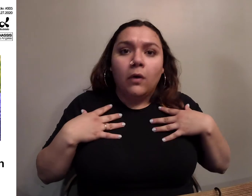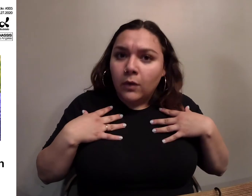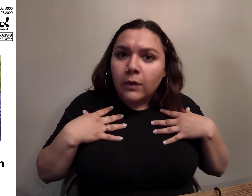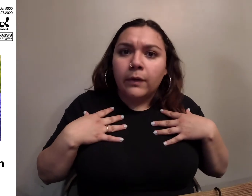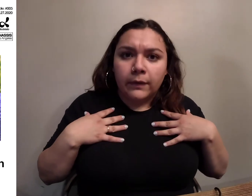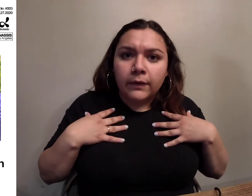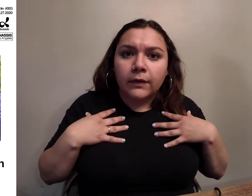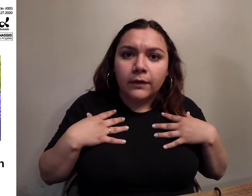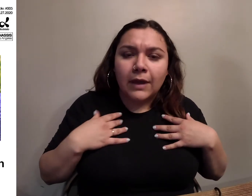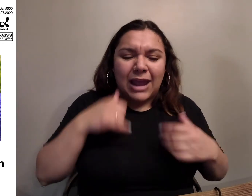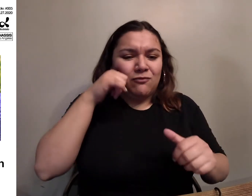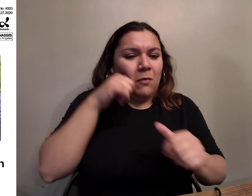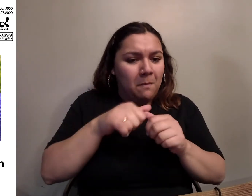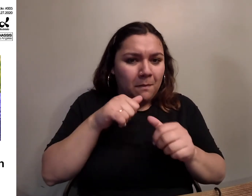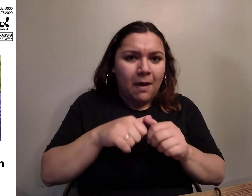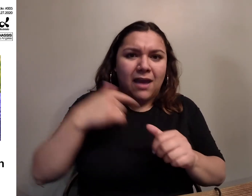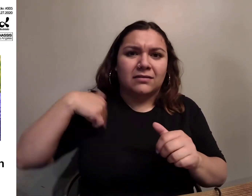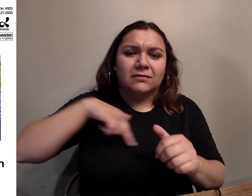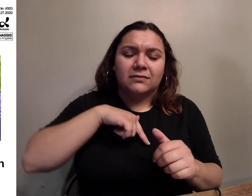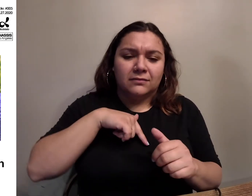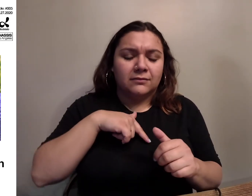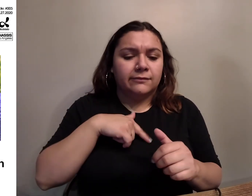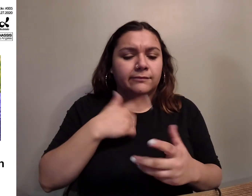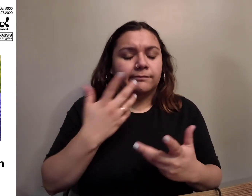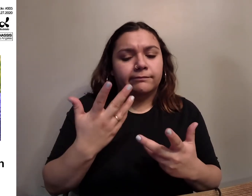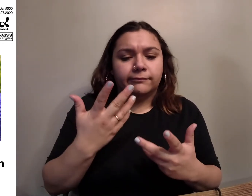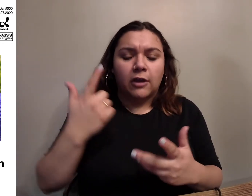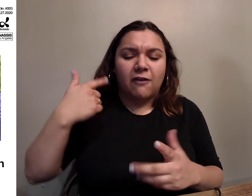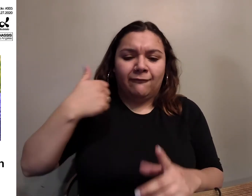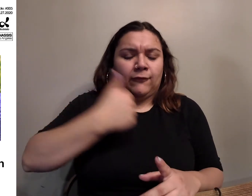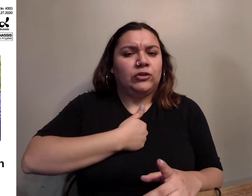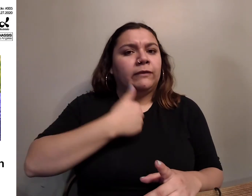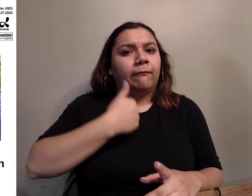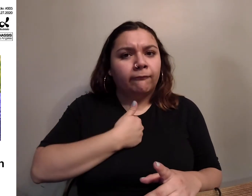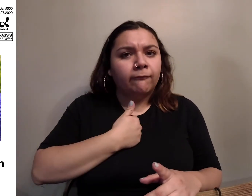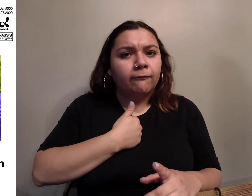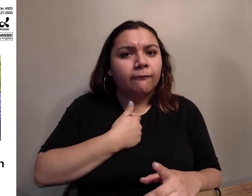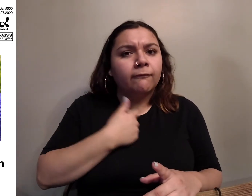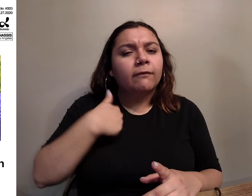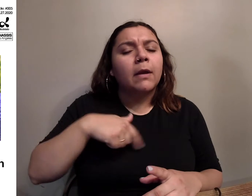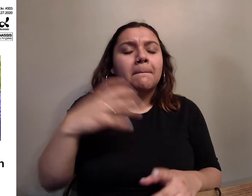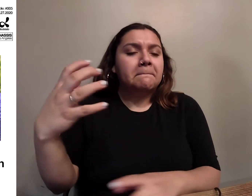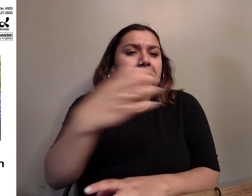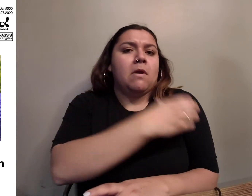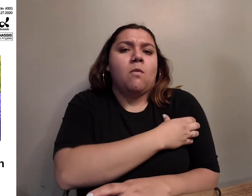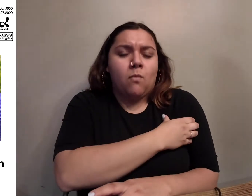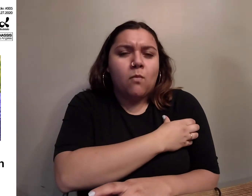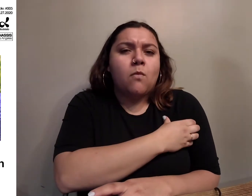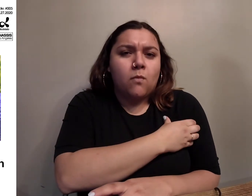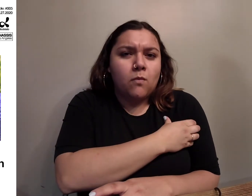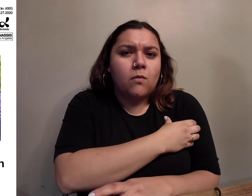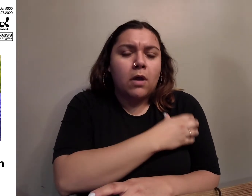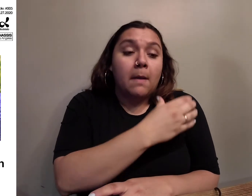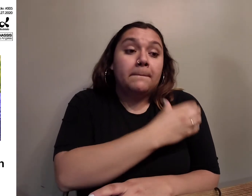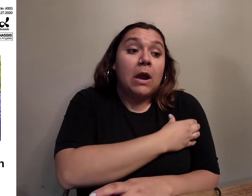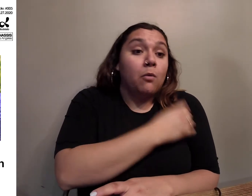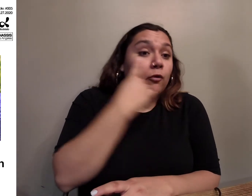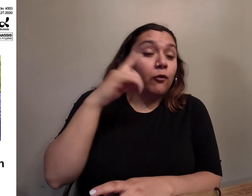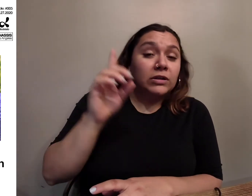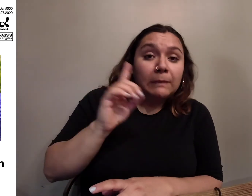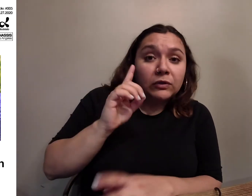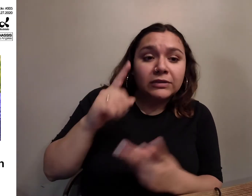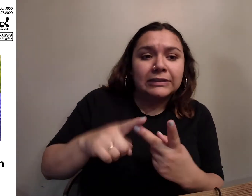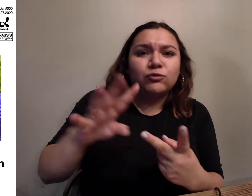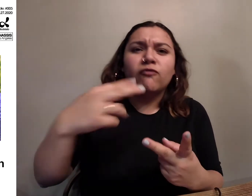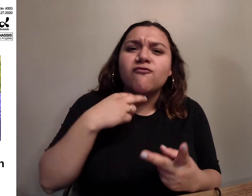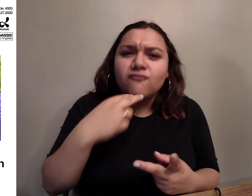and remind us of ourselves and of our power, and the power of democracy, and of our